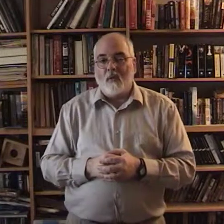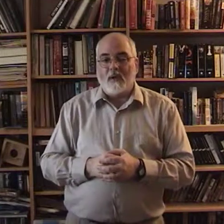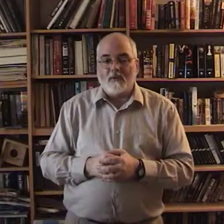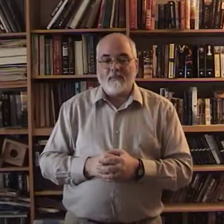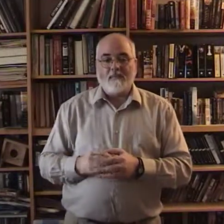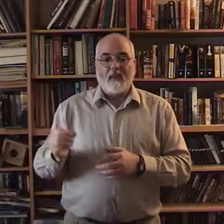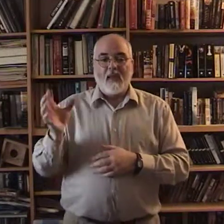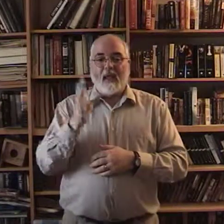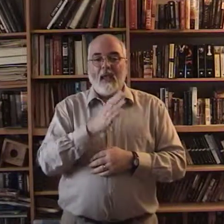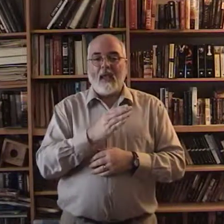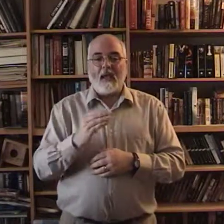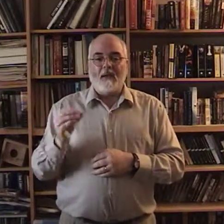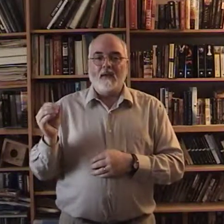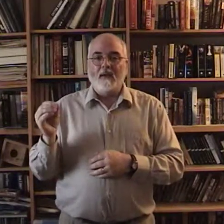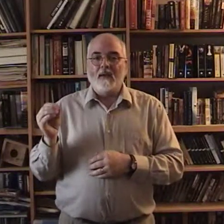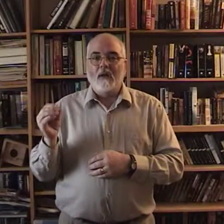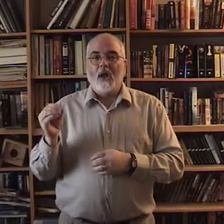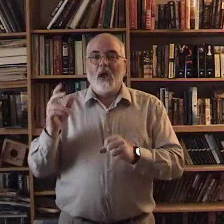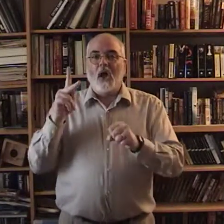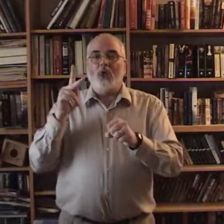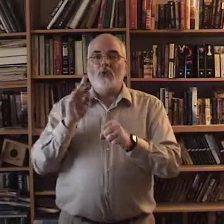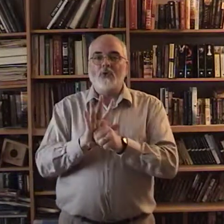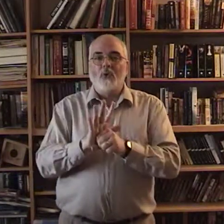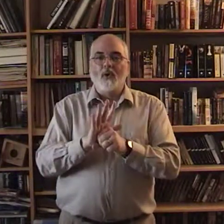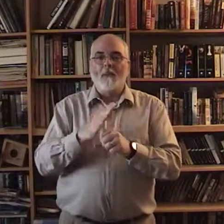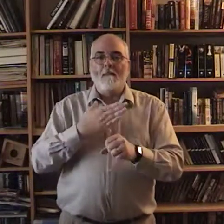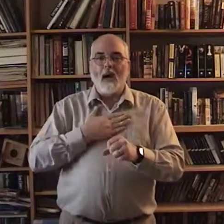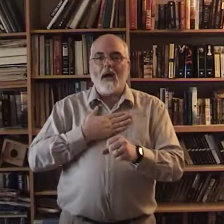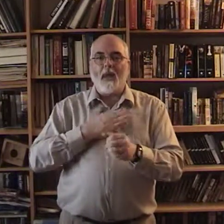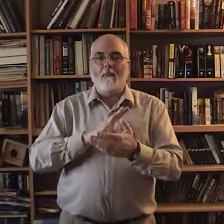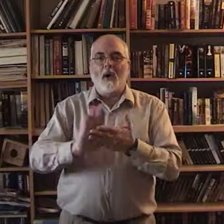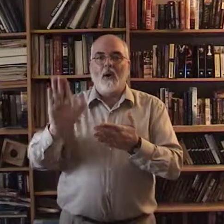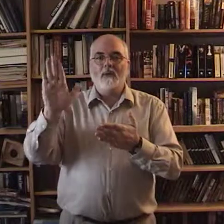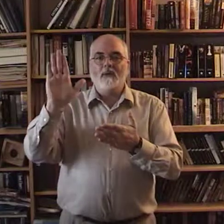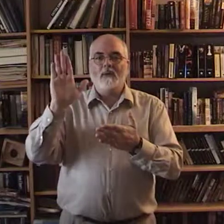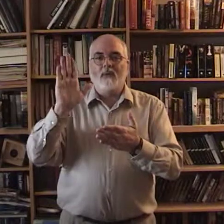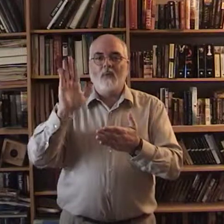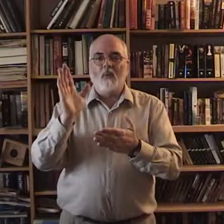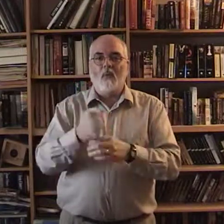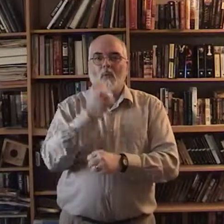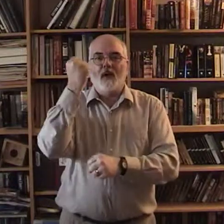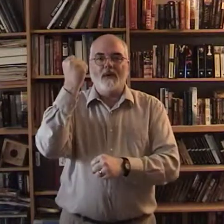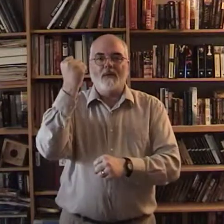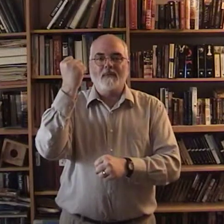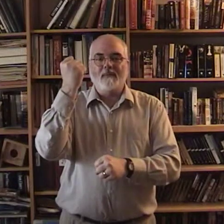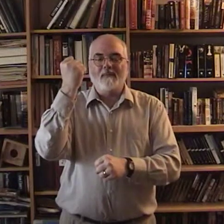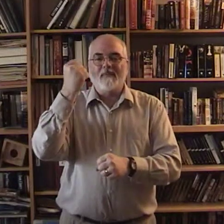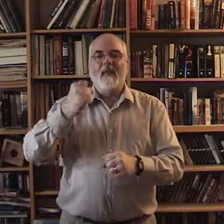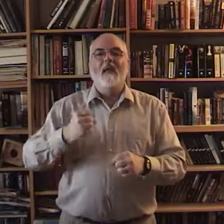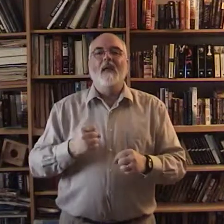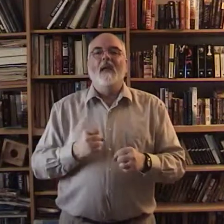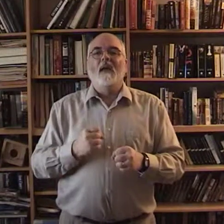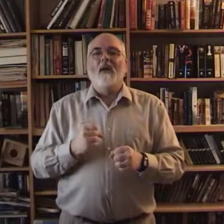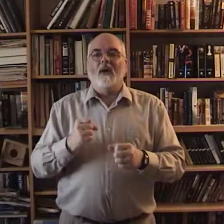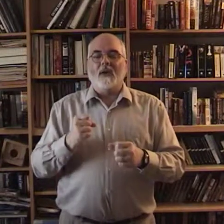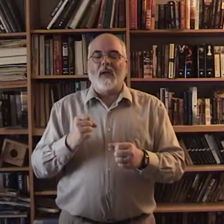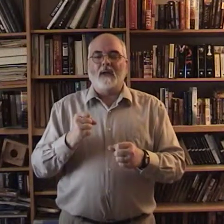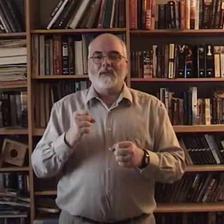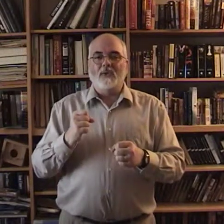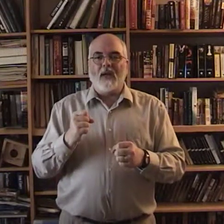won. And assured my pardon won. Okay, let's do that